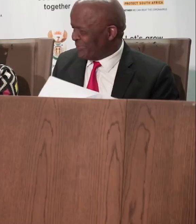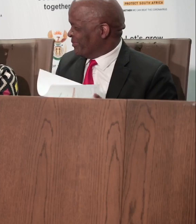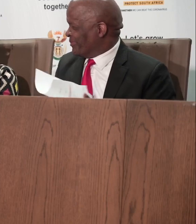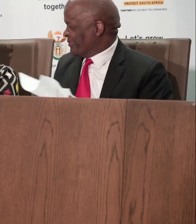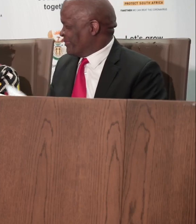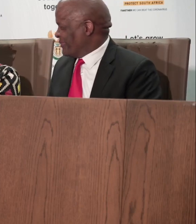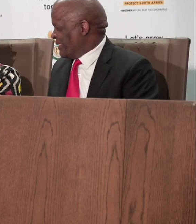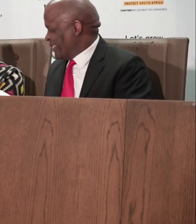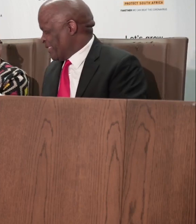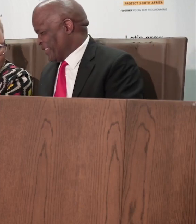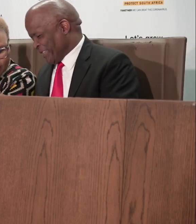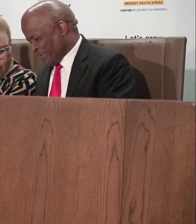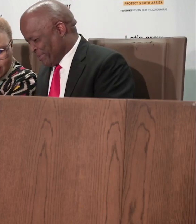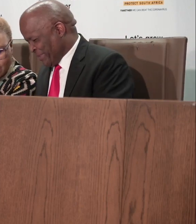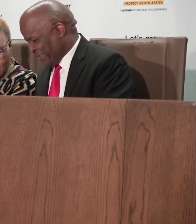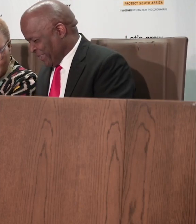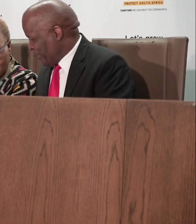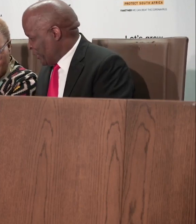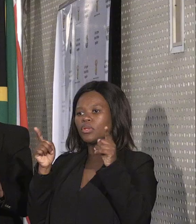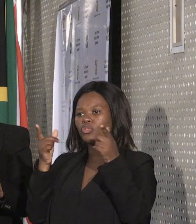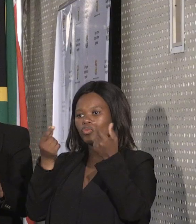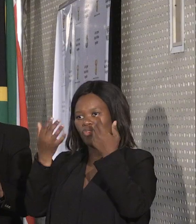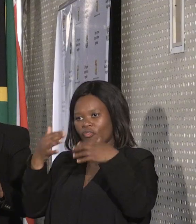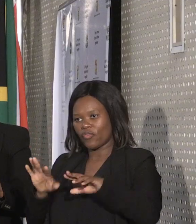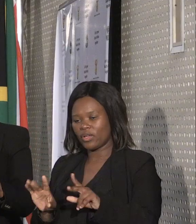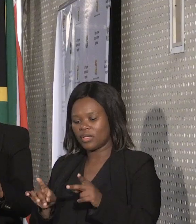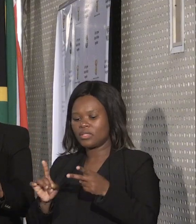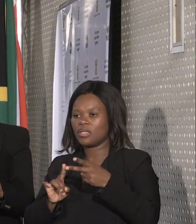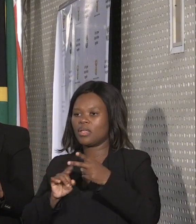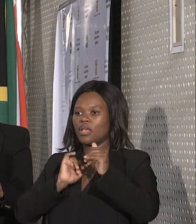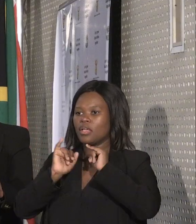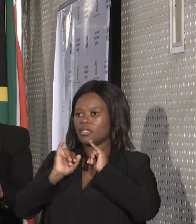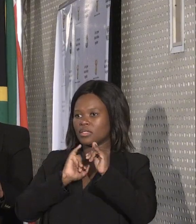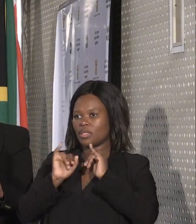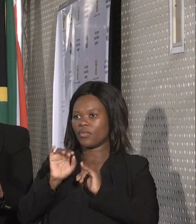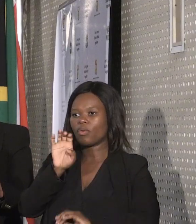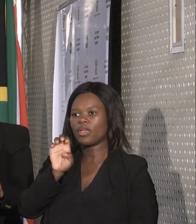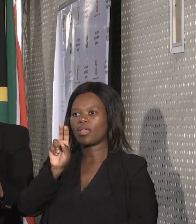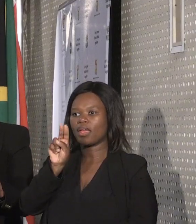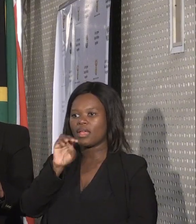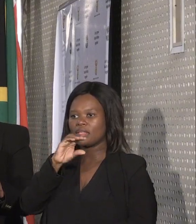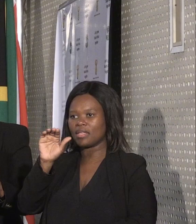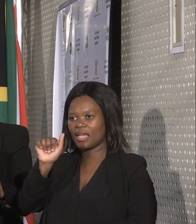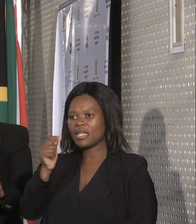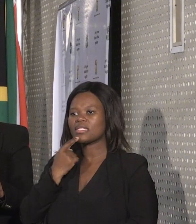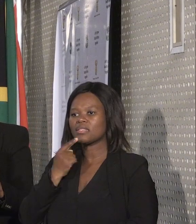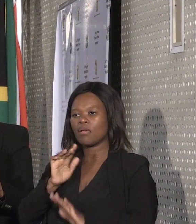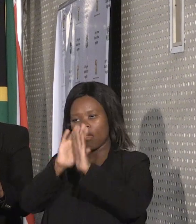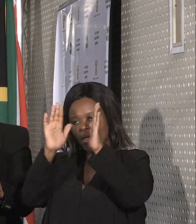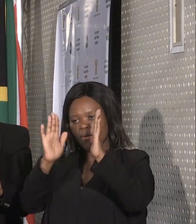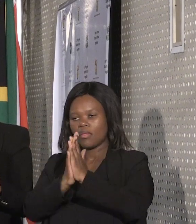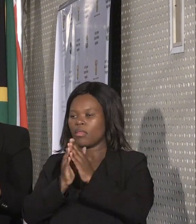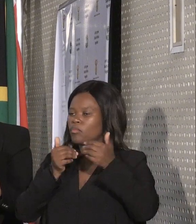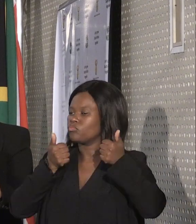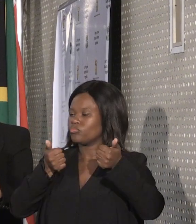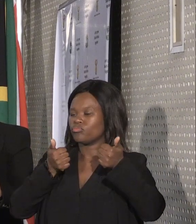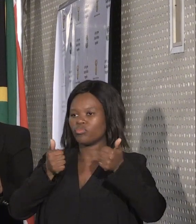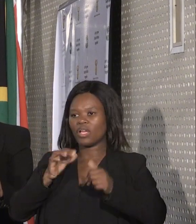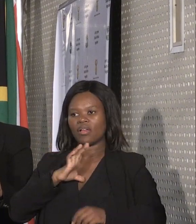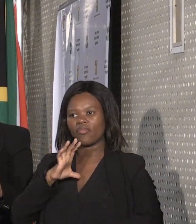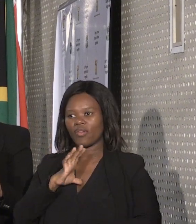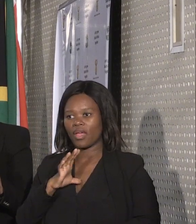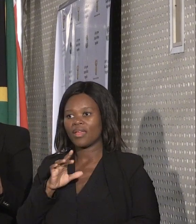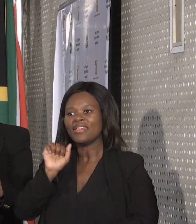statement that we made in the interview that we did, or ENCA, saying everything is fine. Yes, we did say that because the